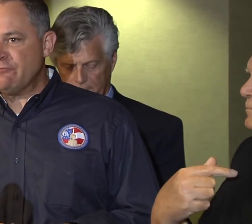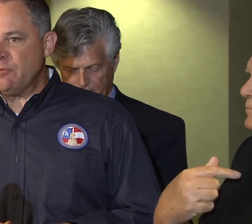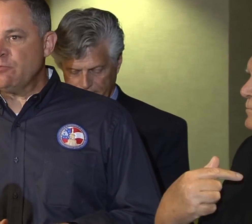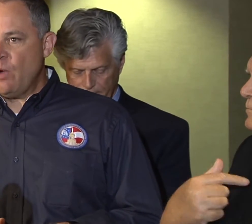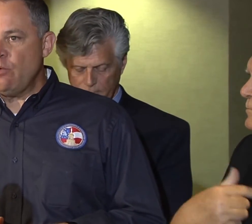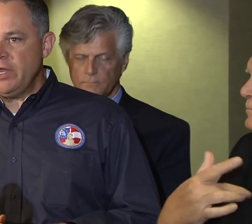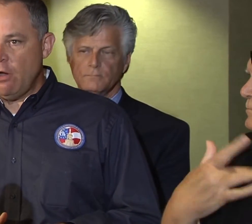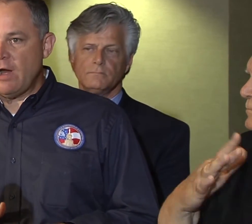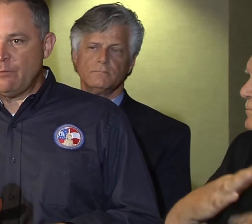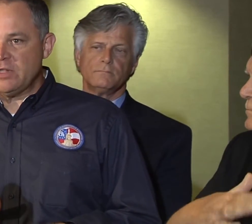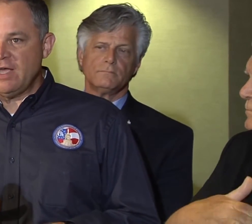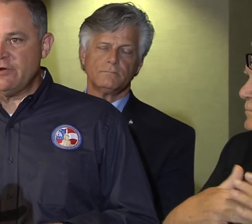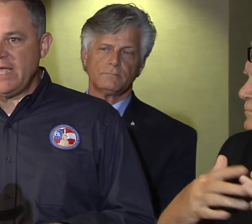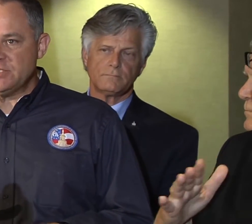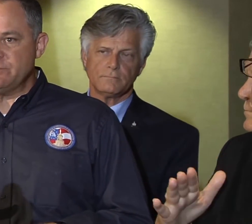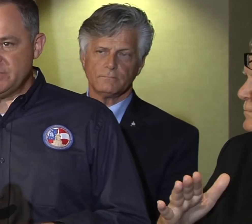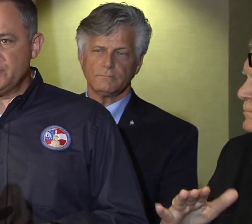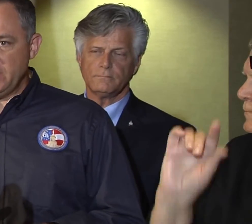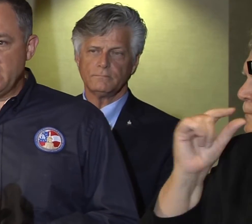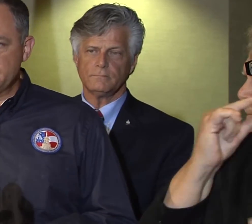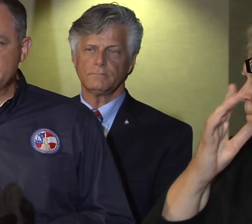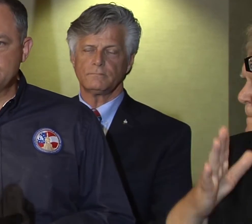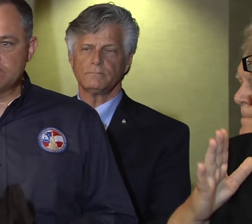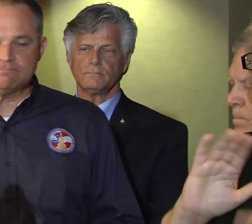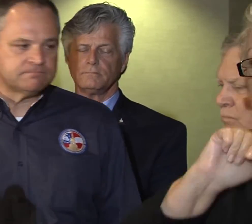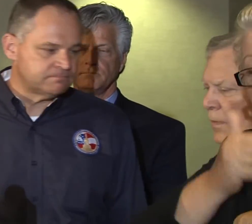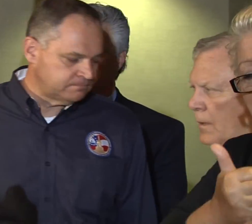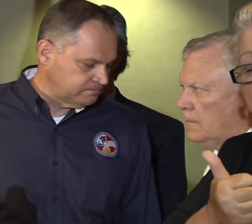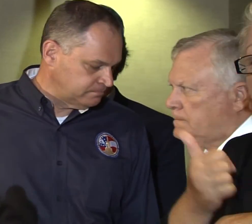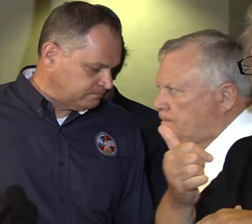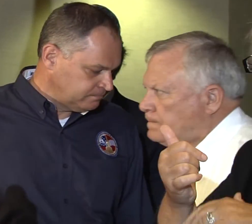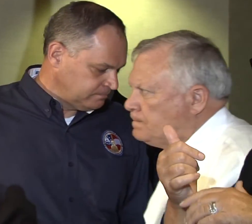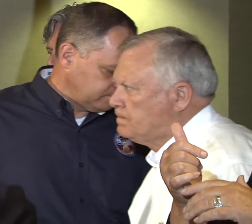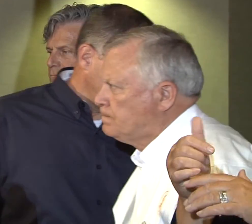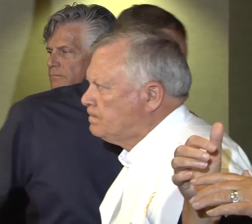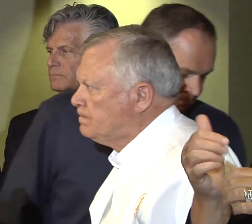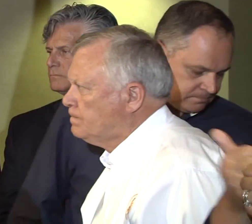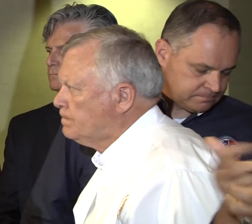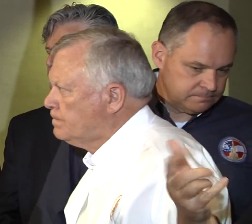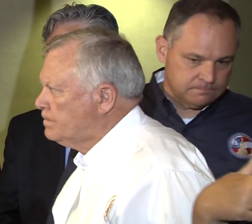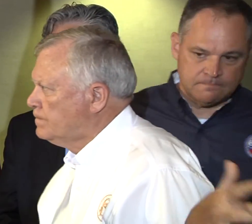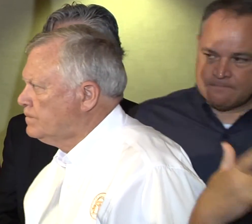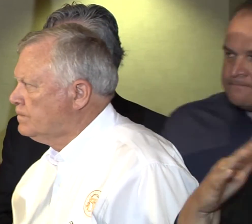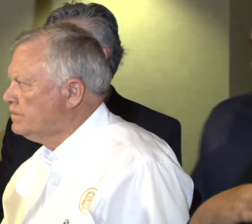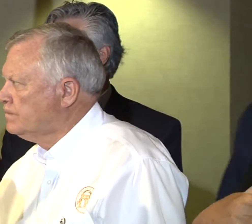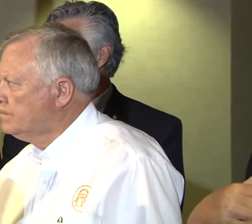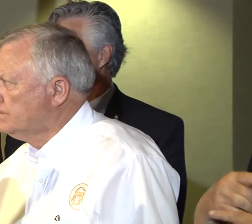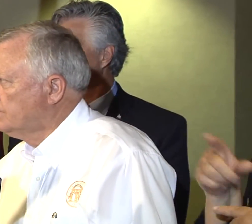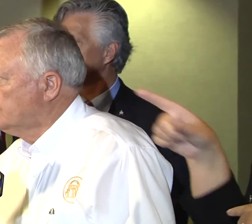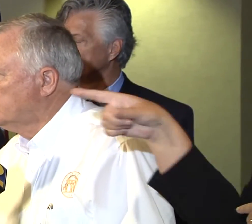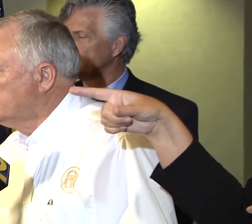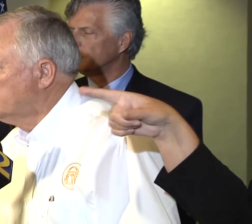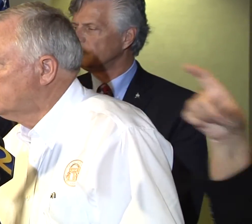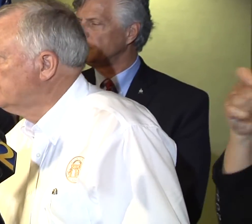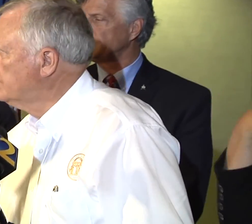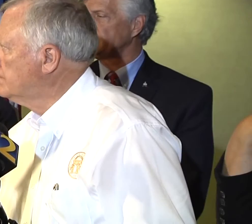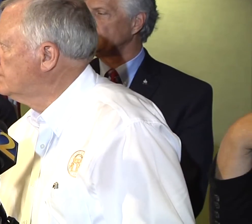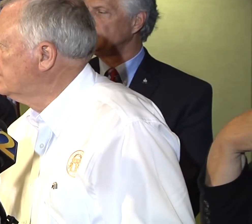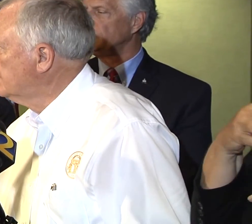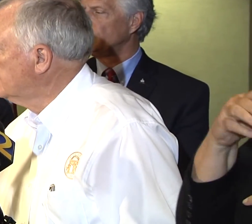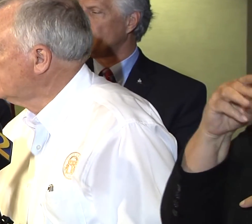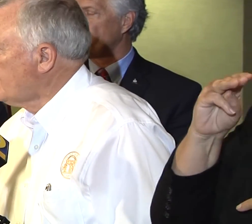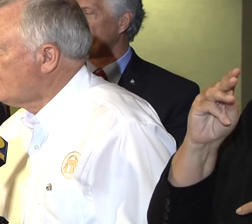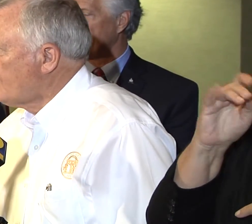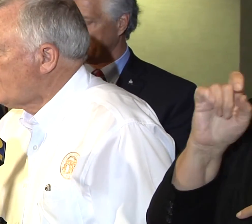I am comfortable with where we are and where the governor has positioned us. We have a major port here. Can you tell me what the precautions and